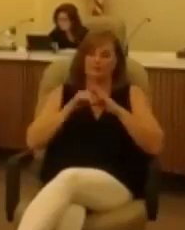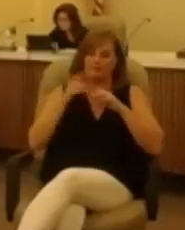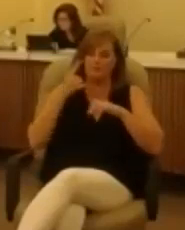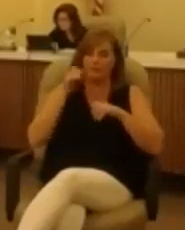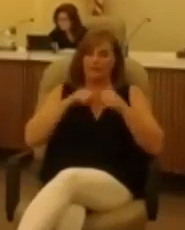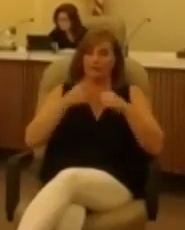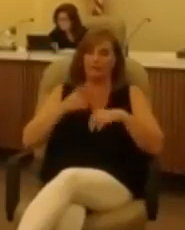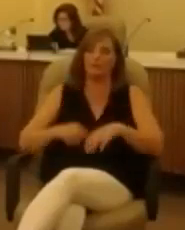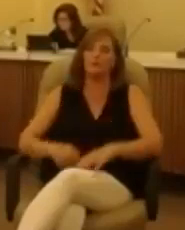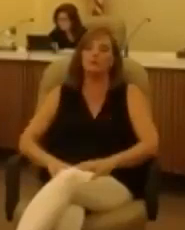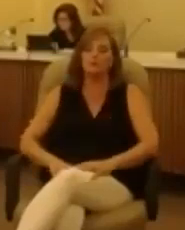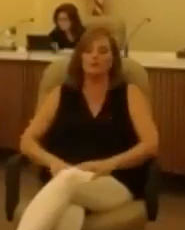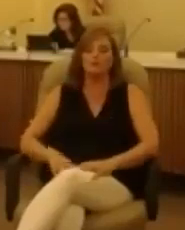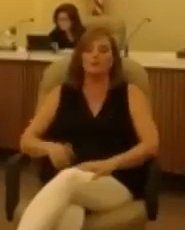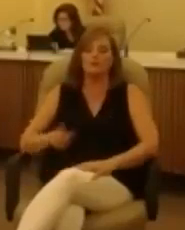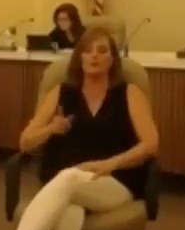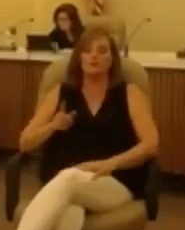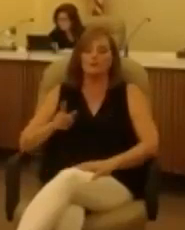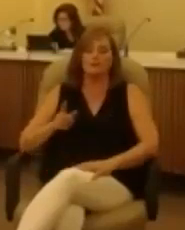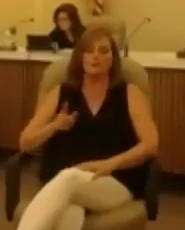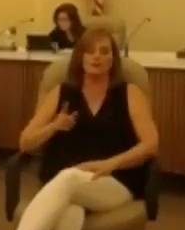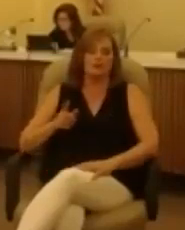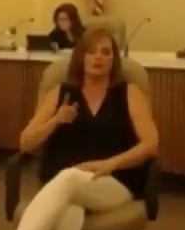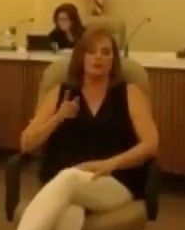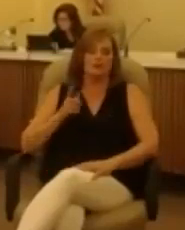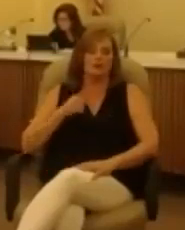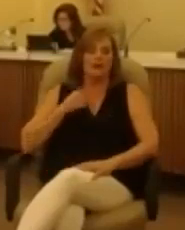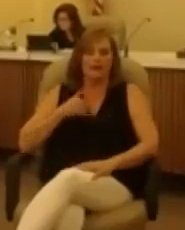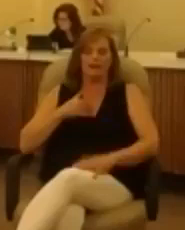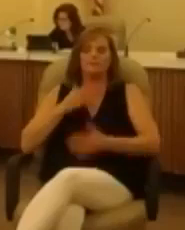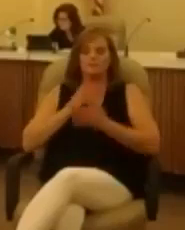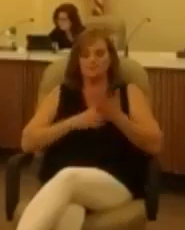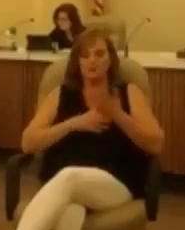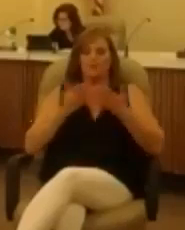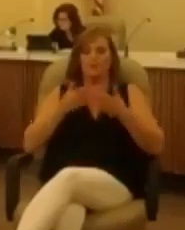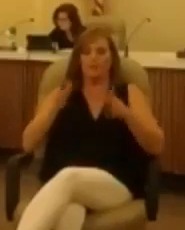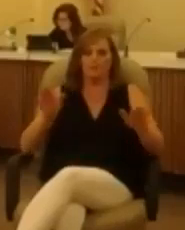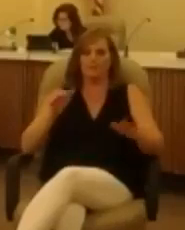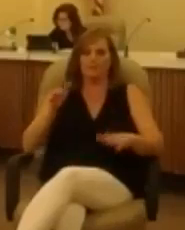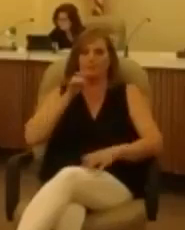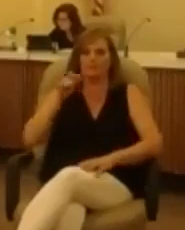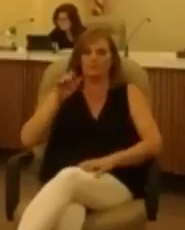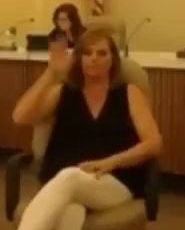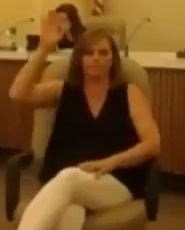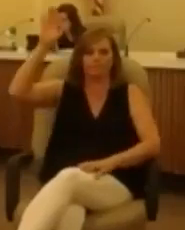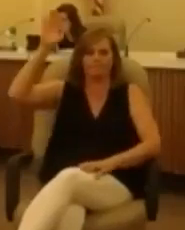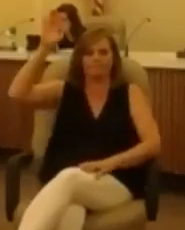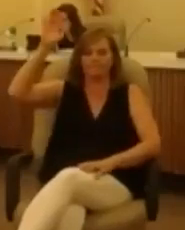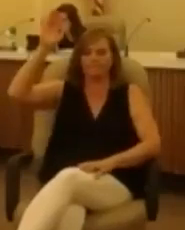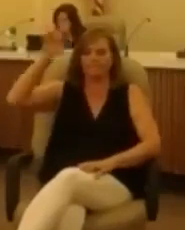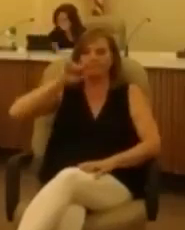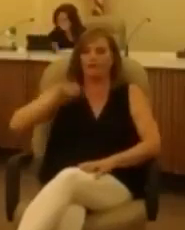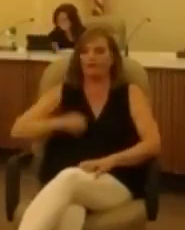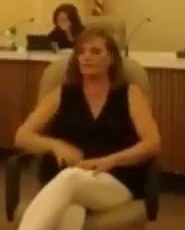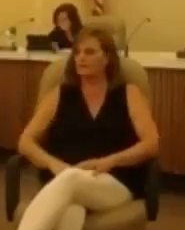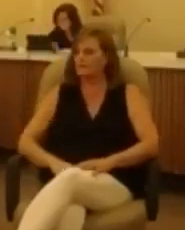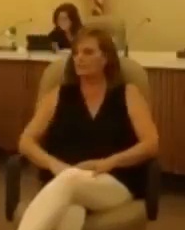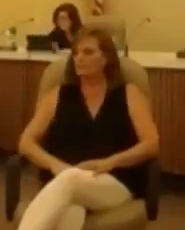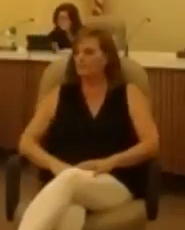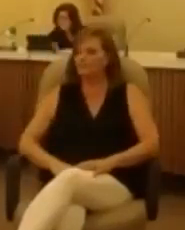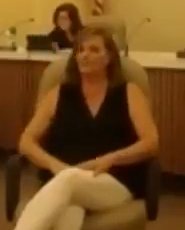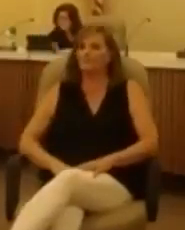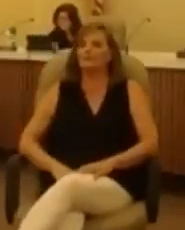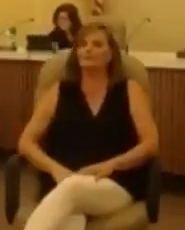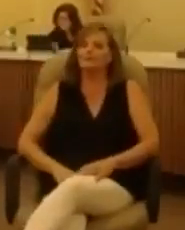I do have some public, but they don't have their hand raised. Okay, Oh. They don't want their hand